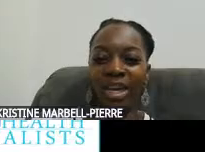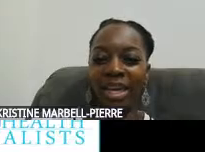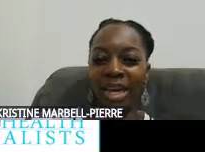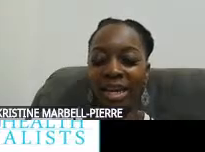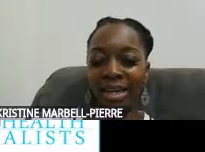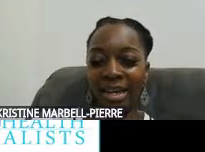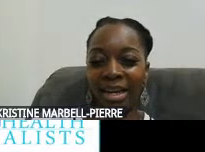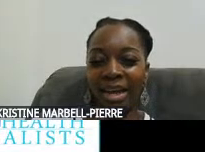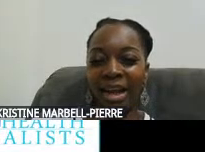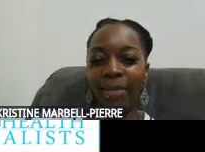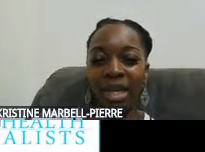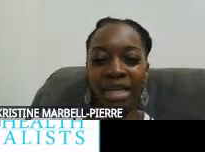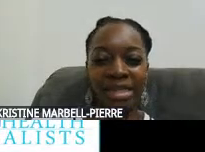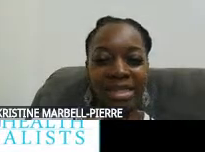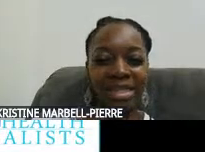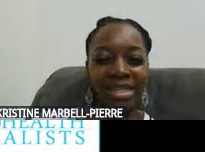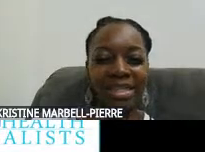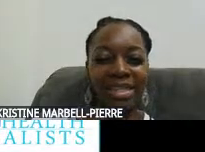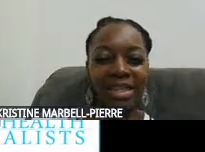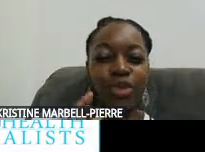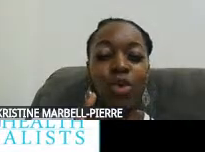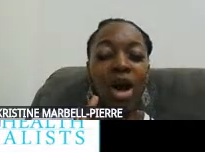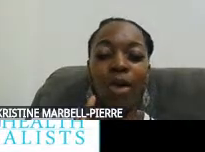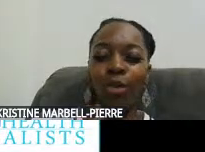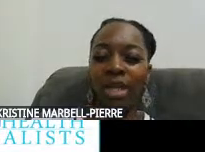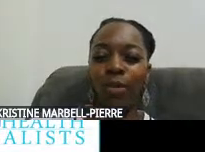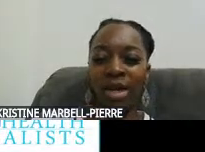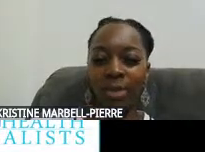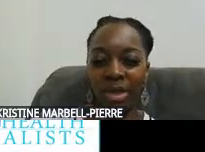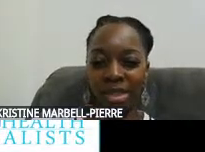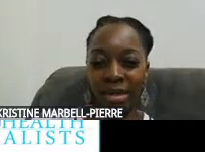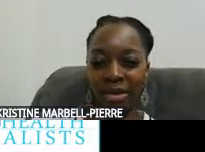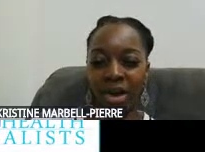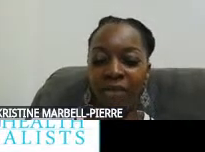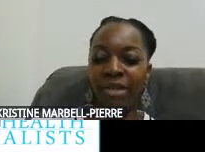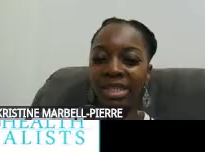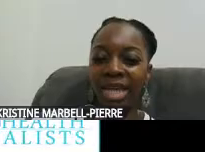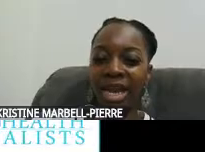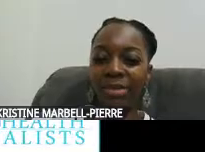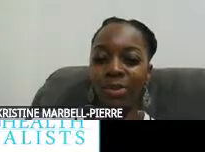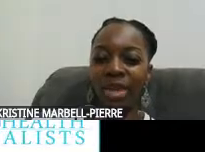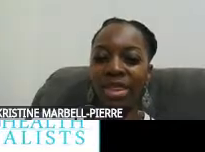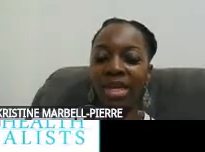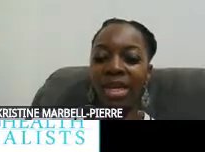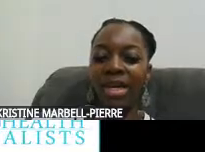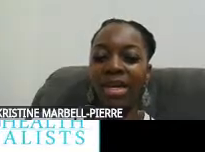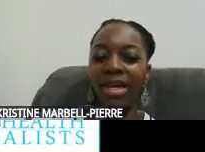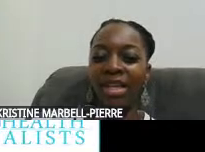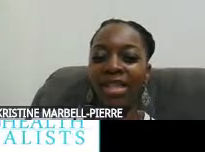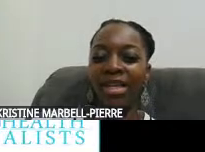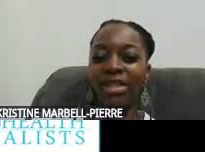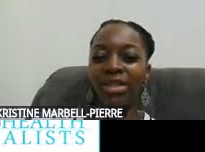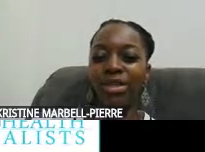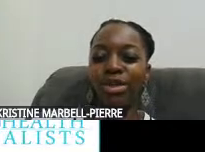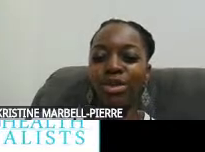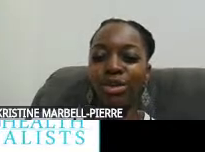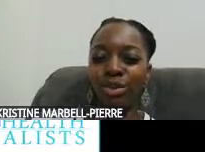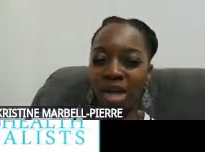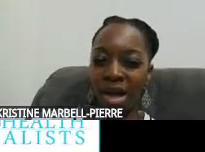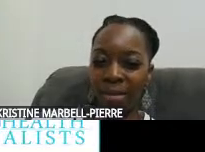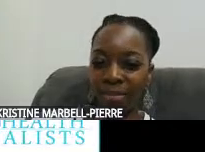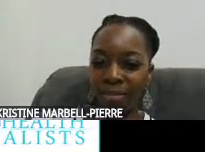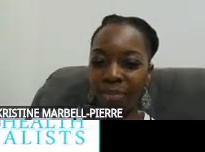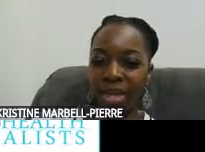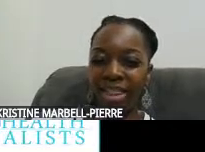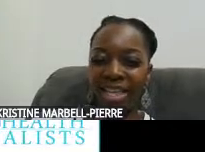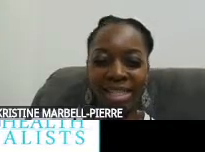look again because you are only one person. Oftentimes when the to-dos